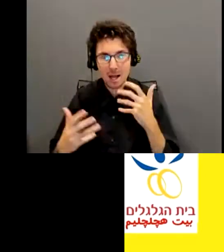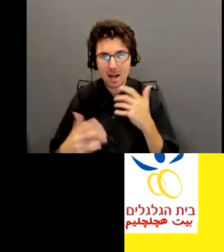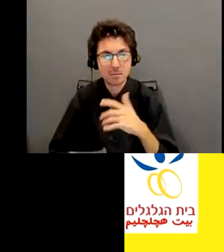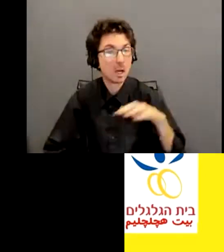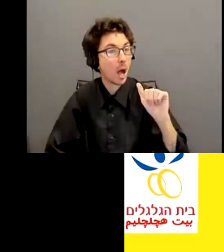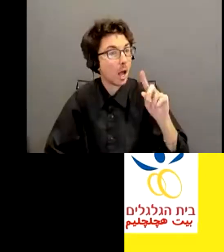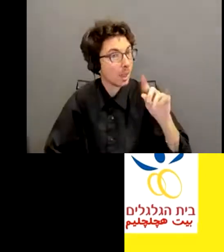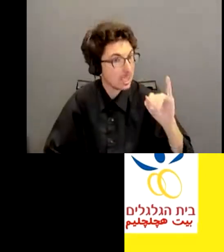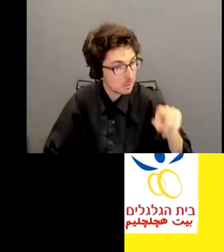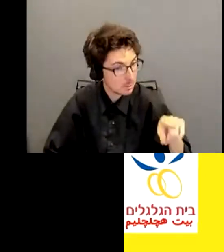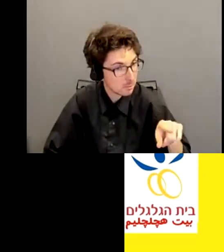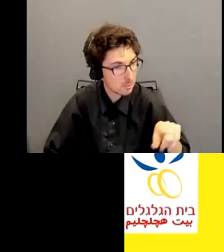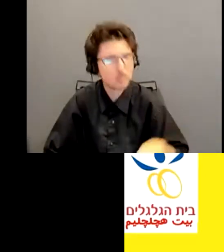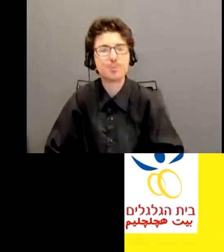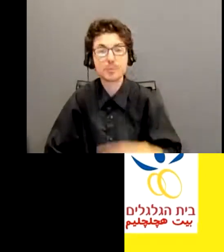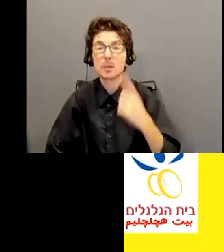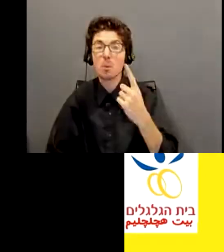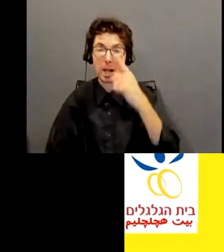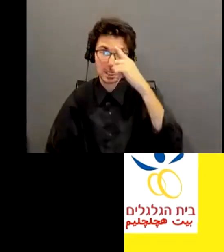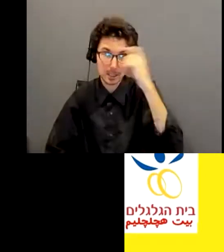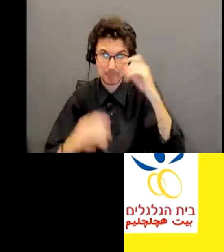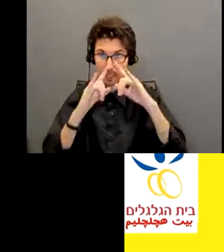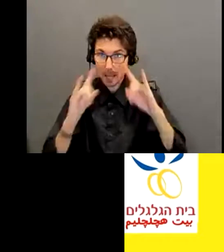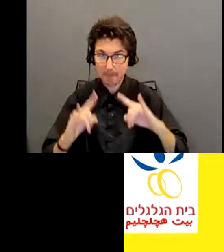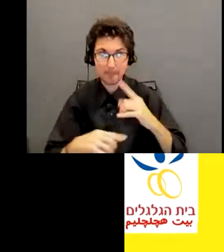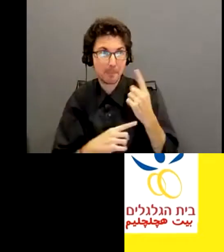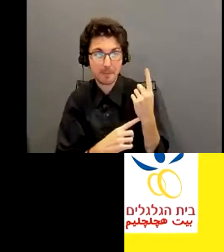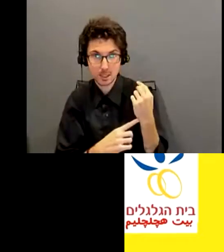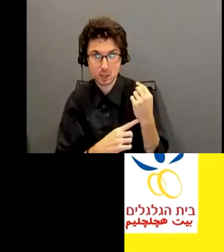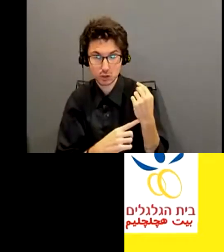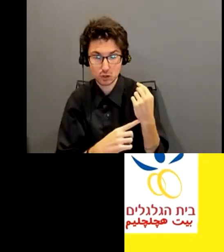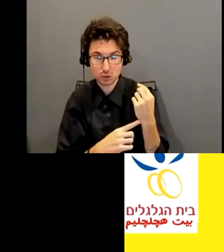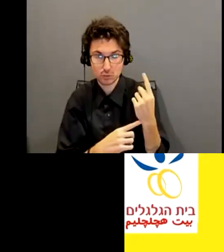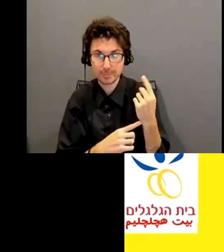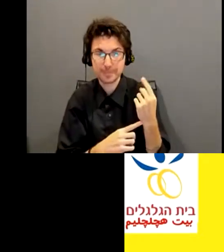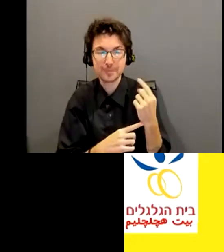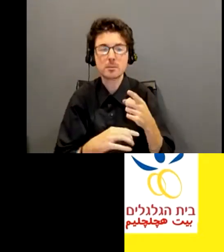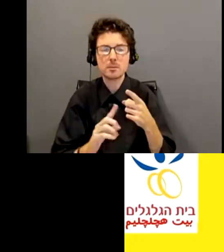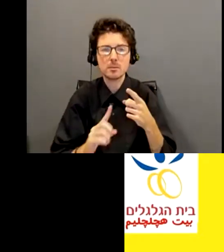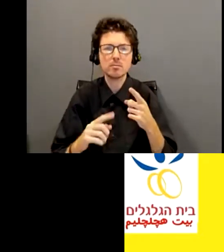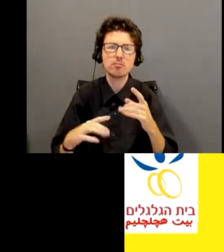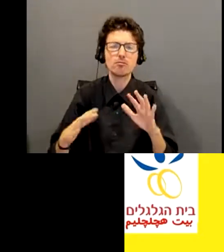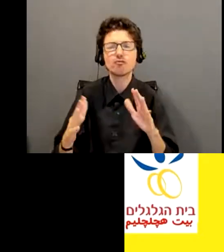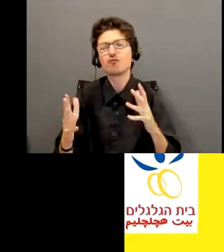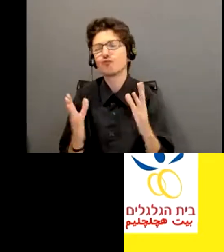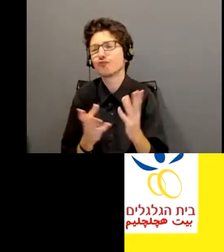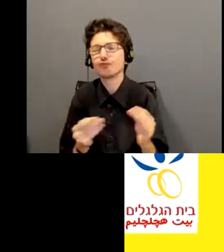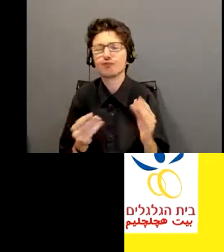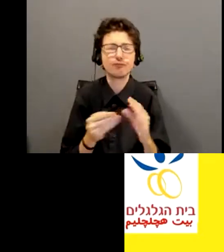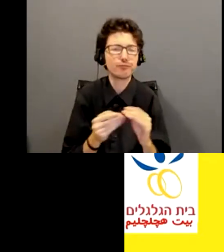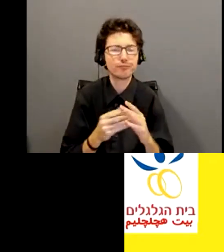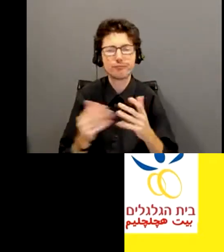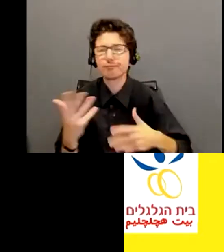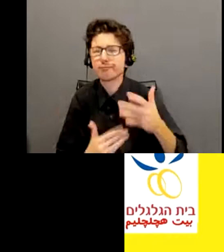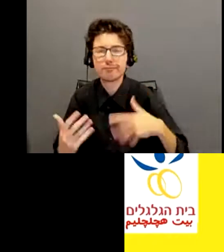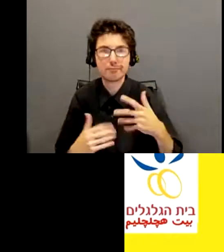In one of the summer camps that I was last year, like I said before, we are doing many fun activities. And